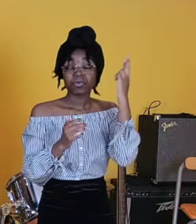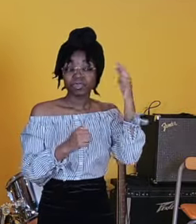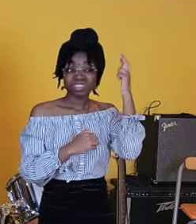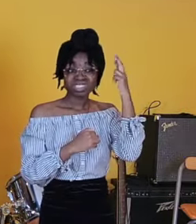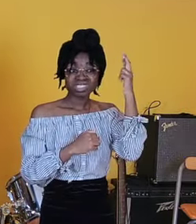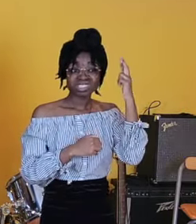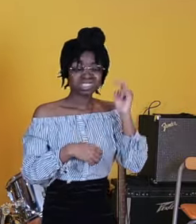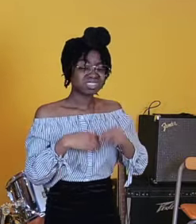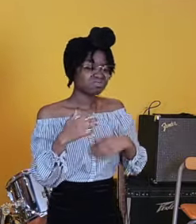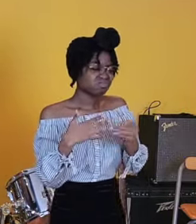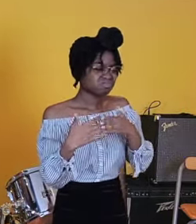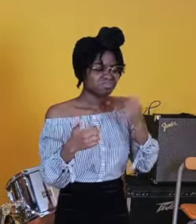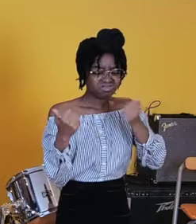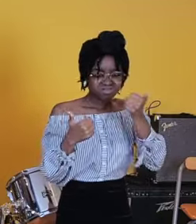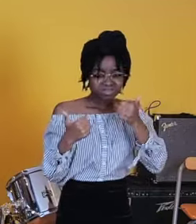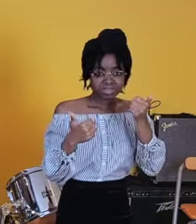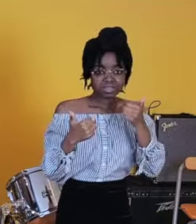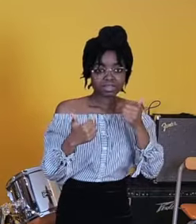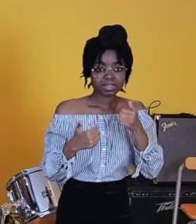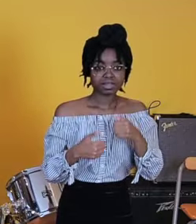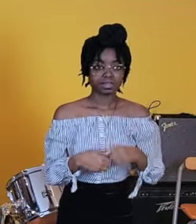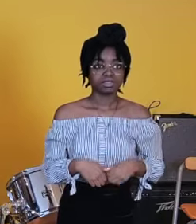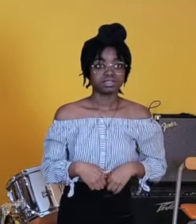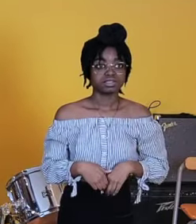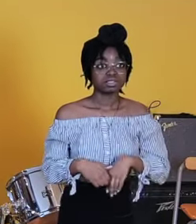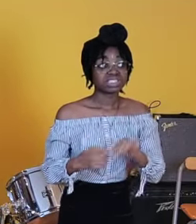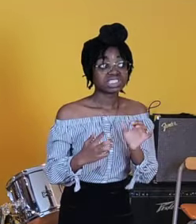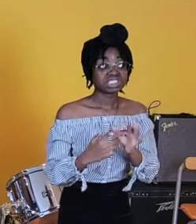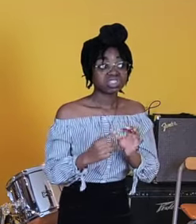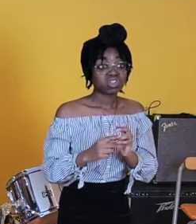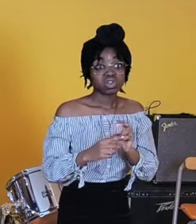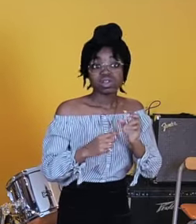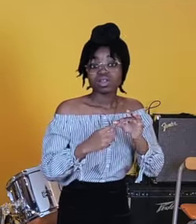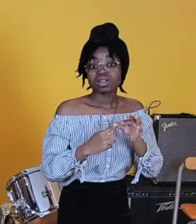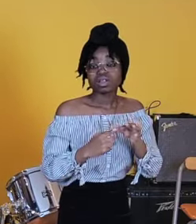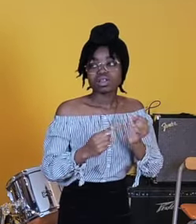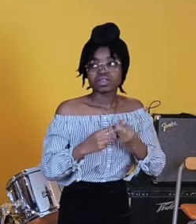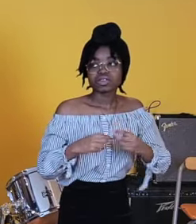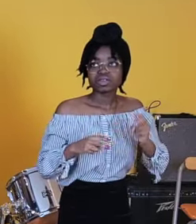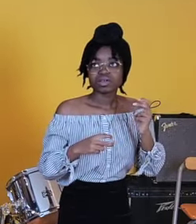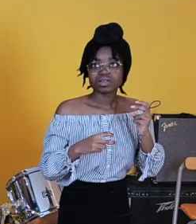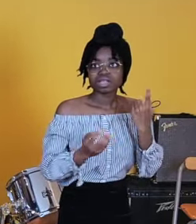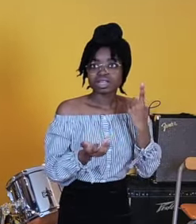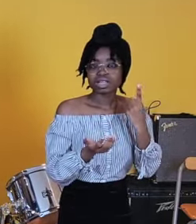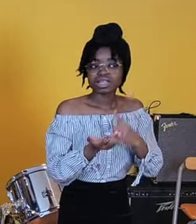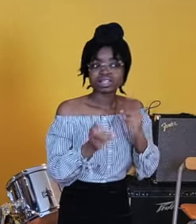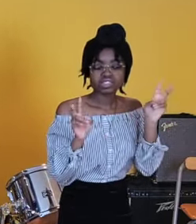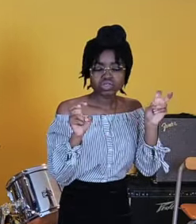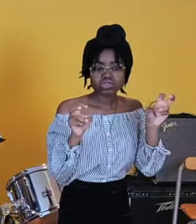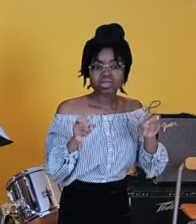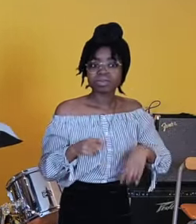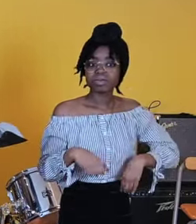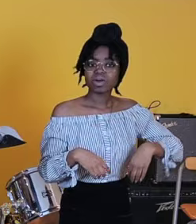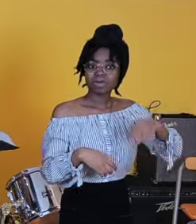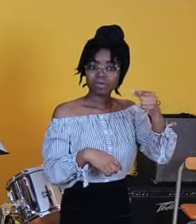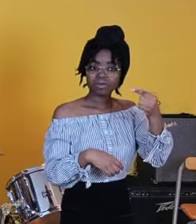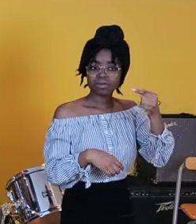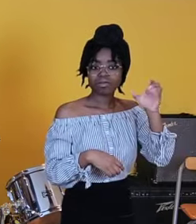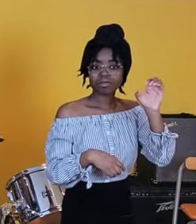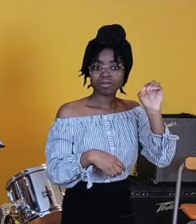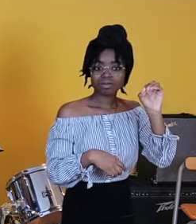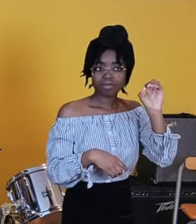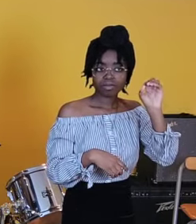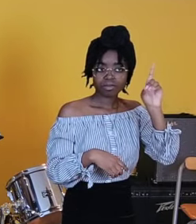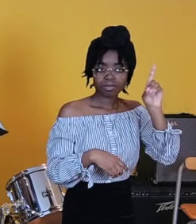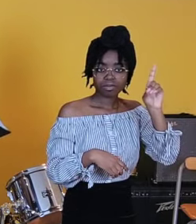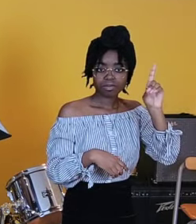the issue of godliness surfaces. Because the Bible has given us the instruction. God the Father has laid down